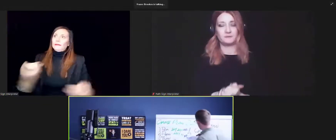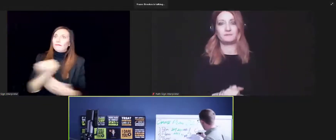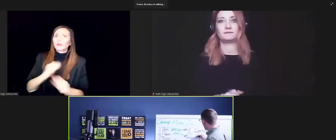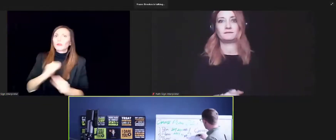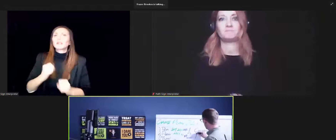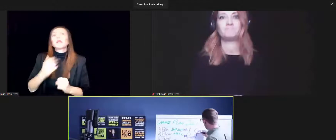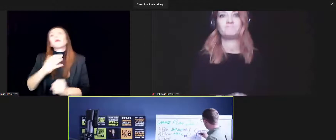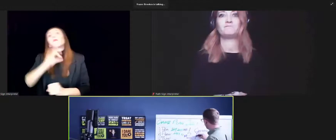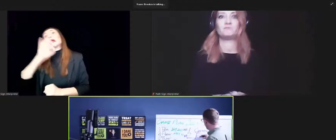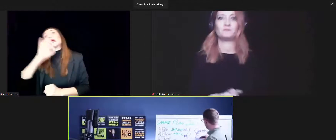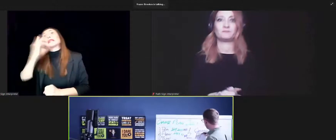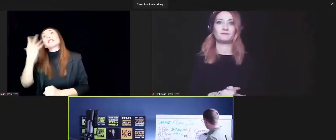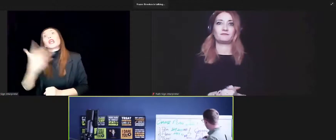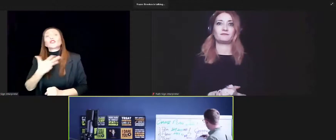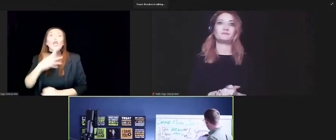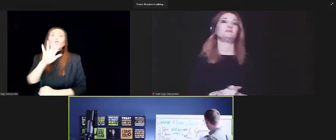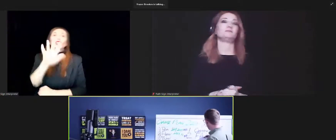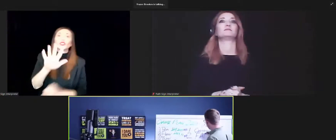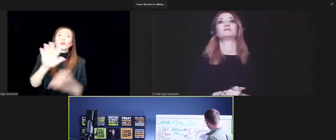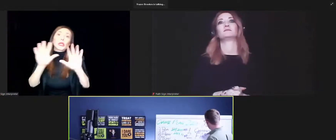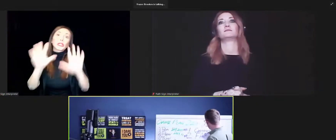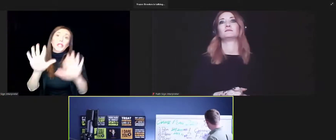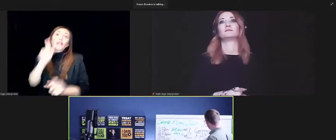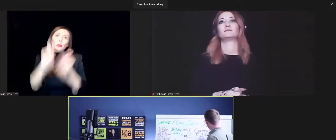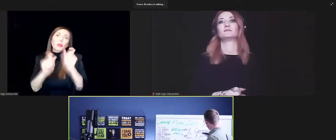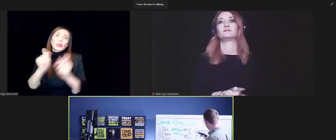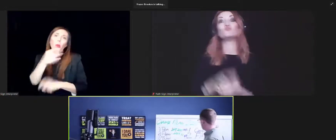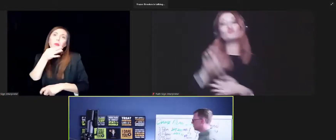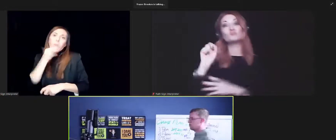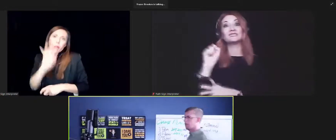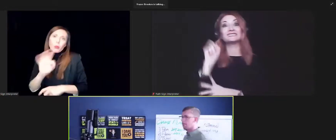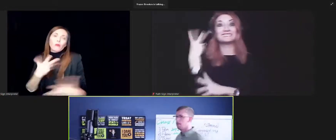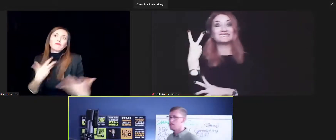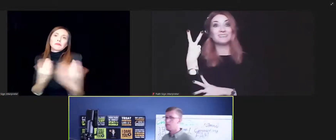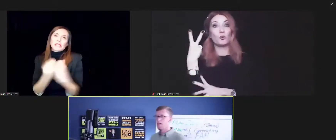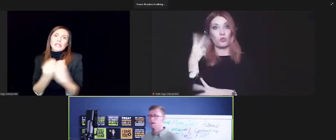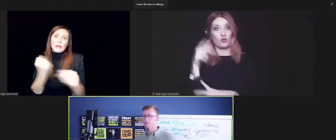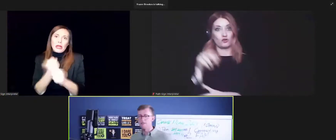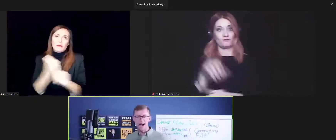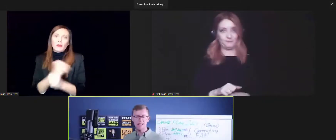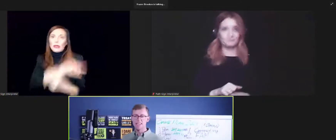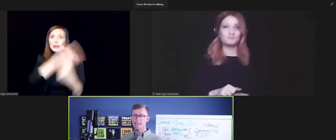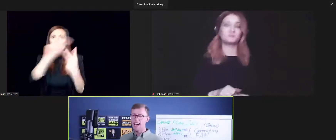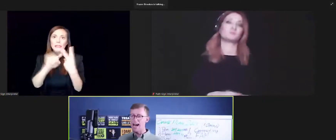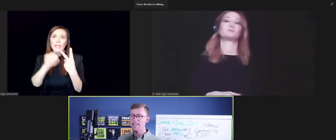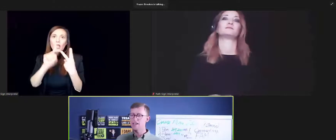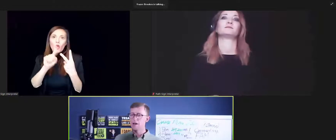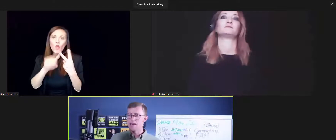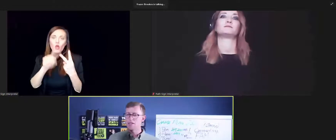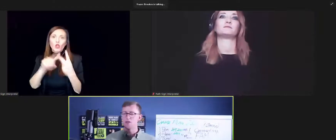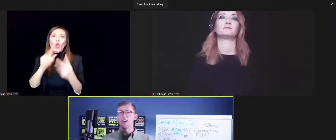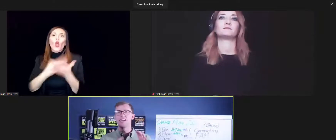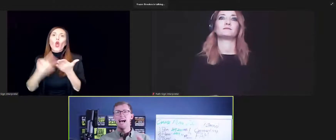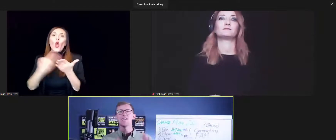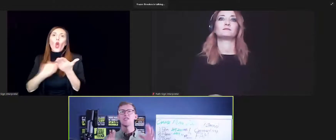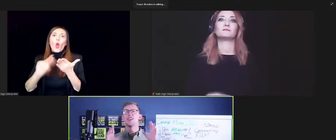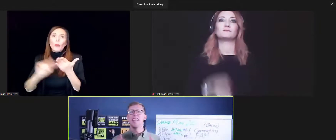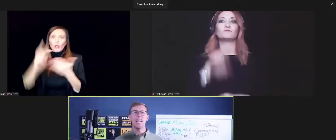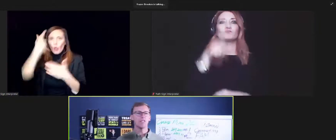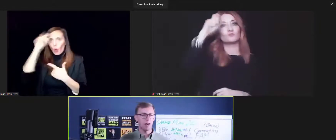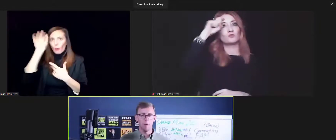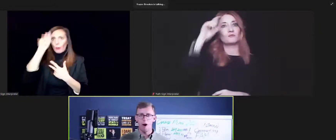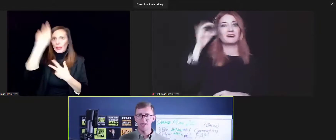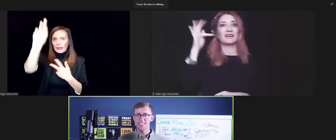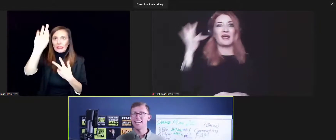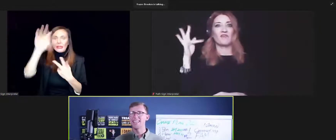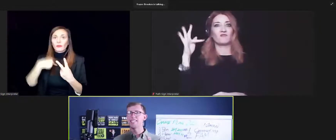is what I call find, add, message. Find, add, message. Guys,